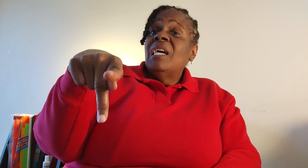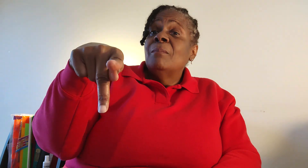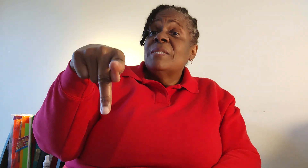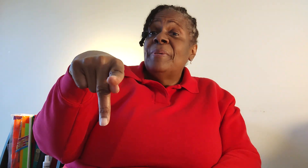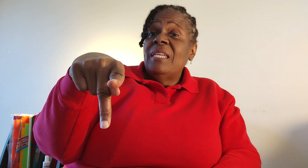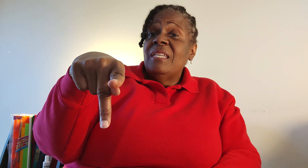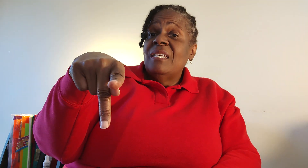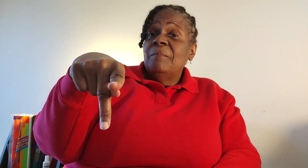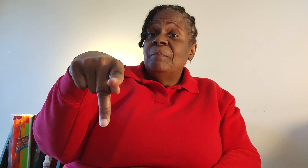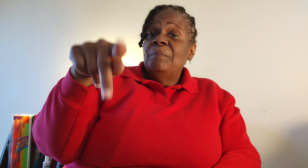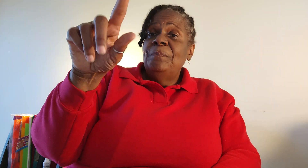becomes P.